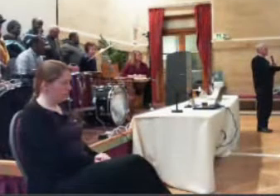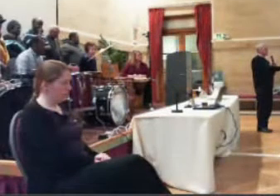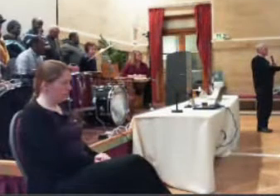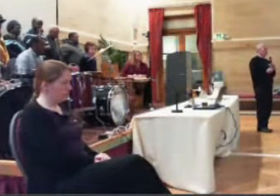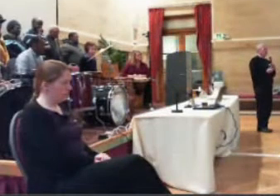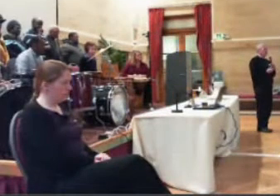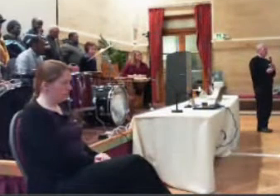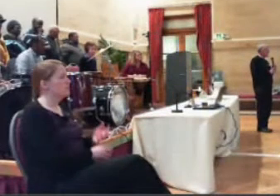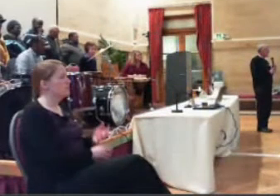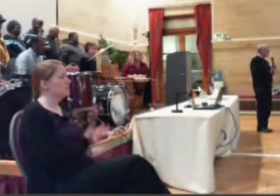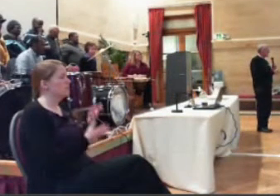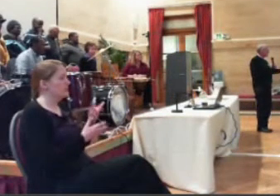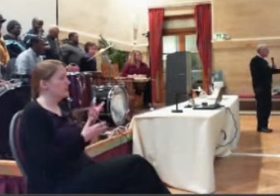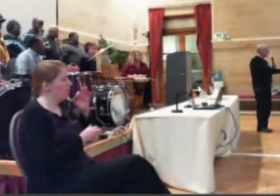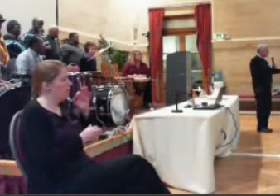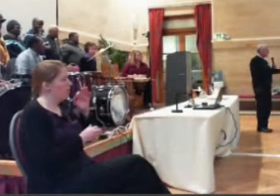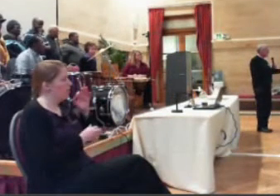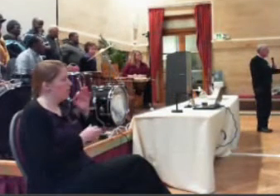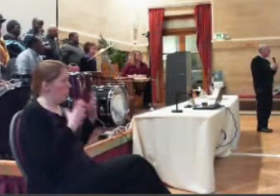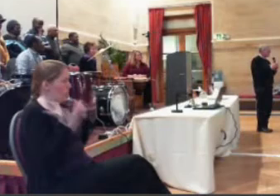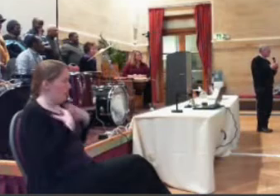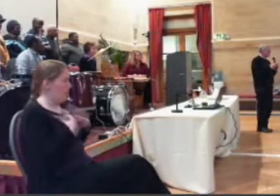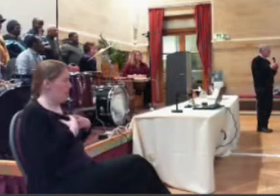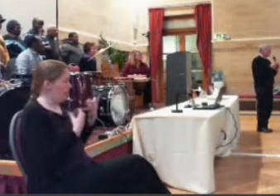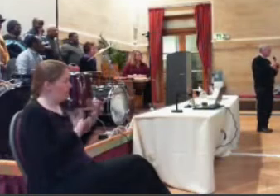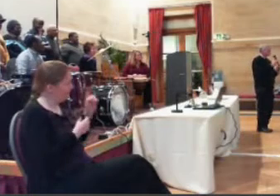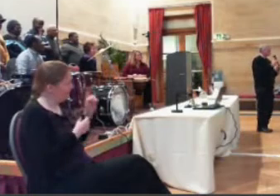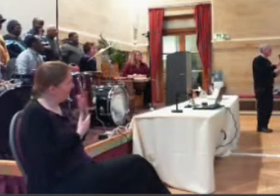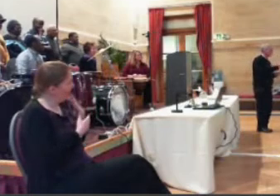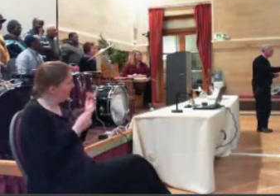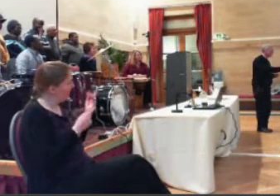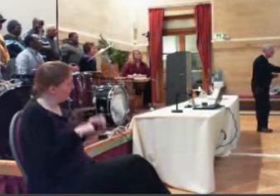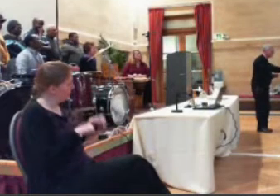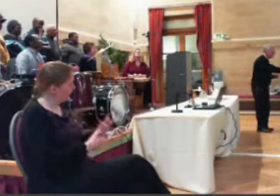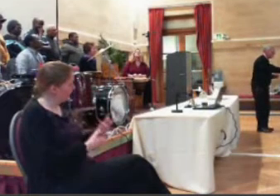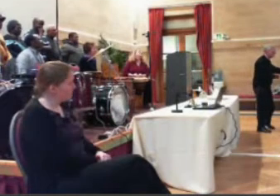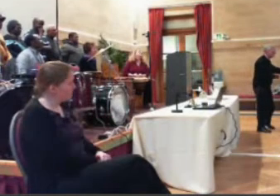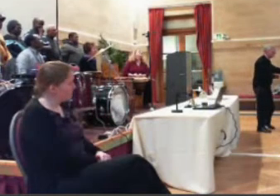our own right. And Lord Mayor, thank you for being with us.